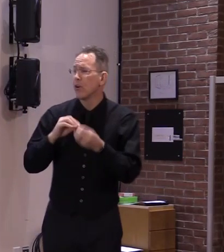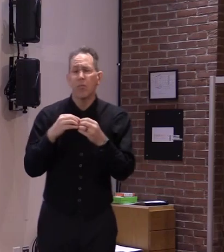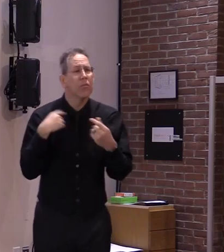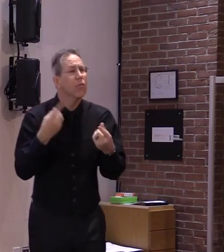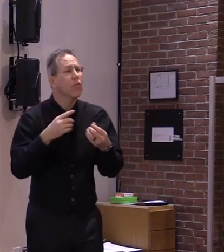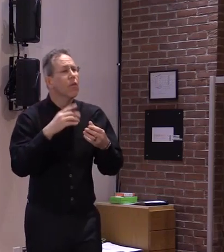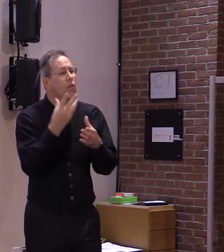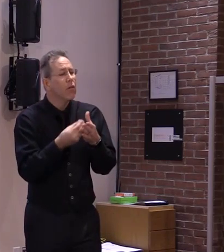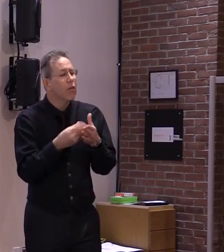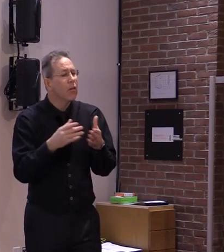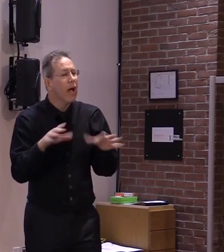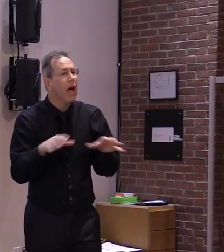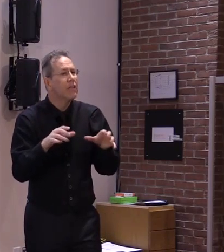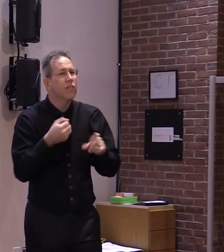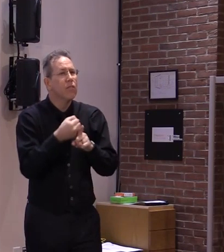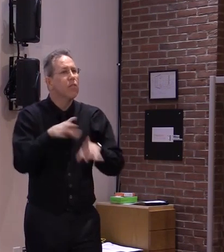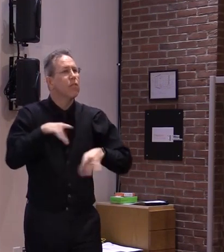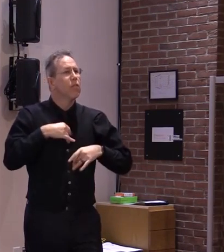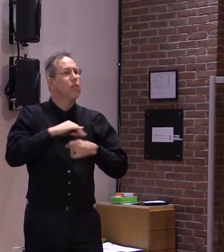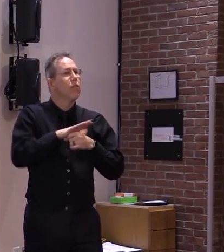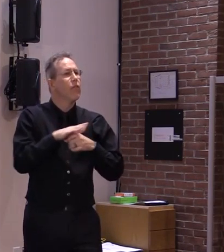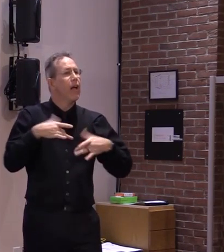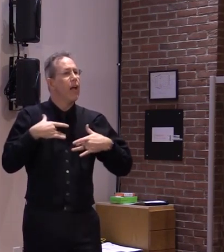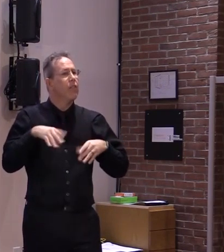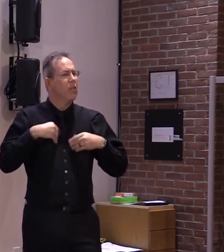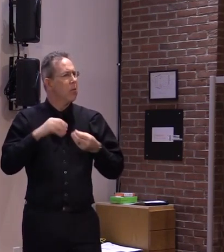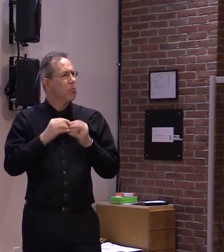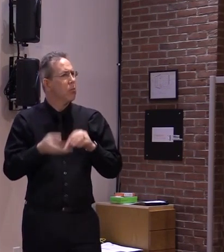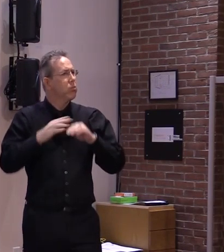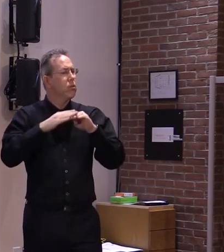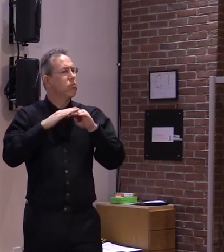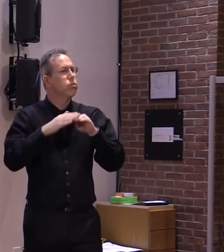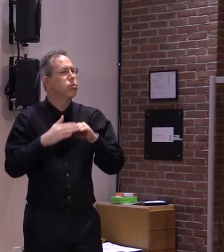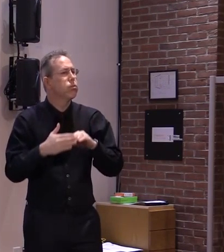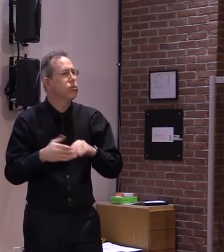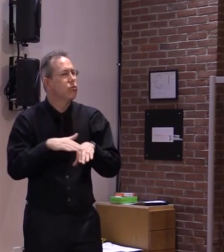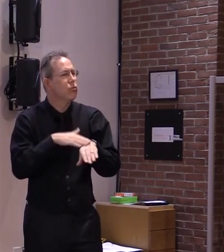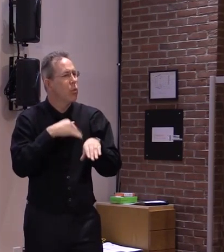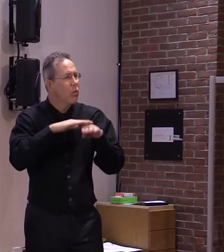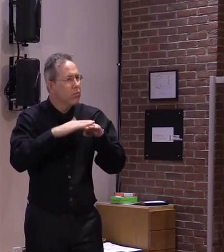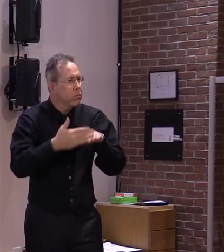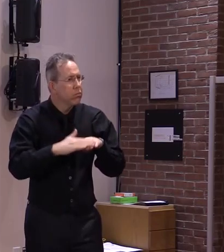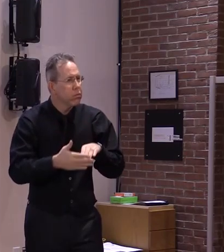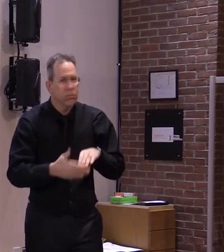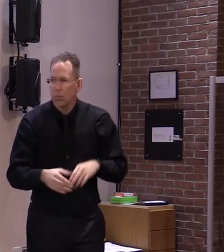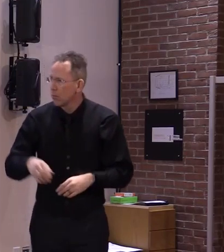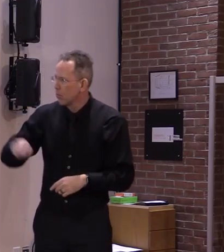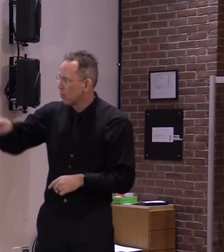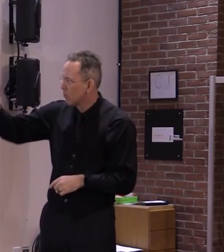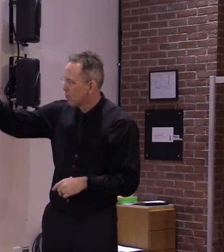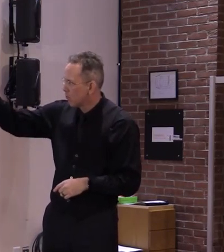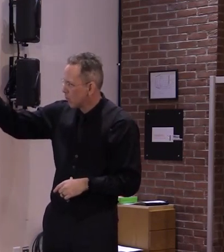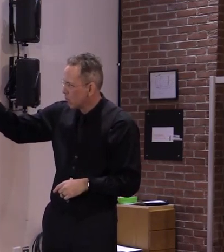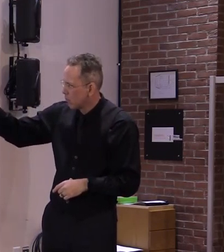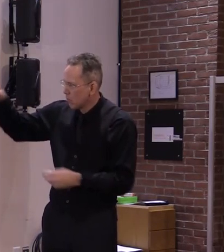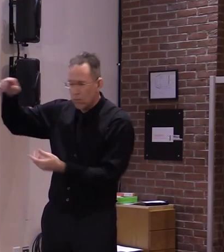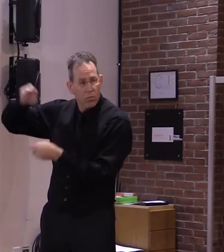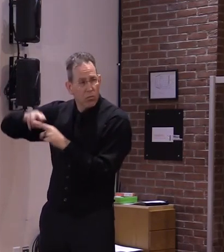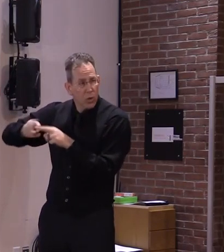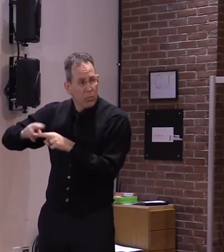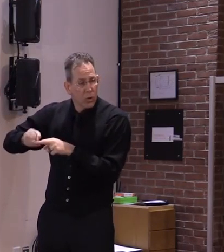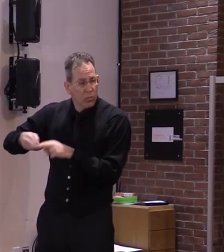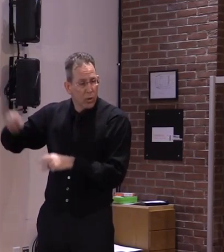cases than when we did during our peak just a number of weeks ago. However, the active case counts do still remain very high